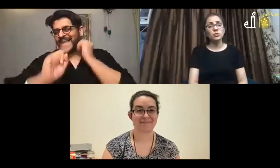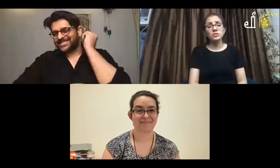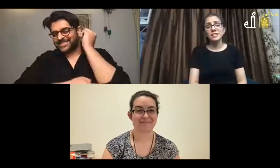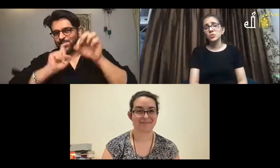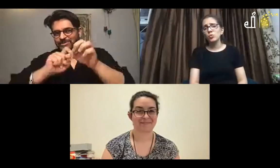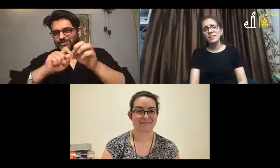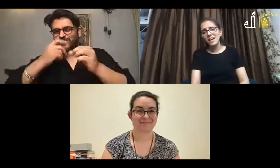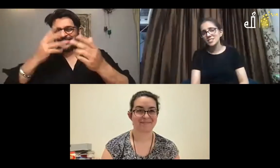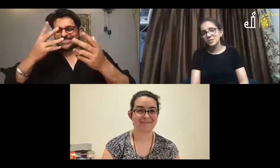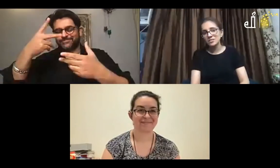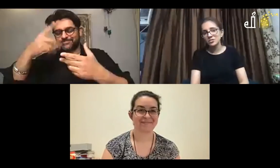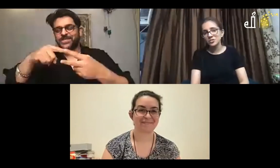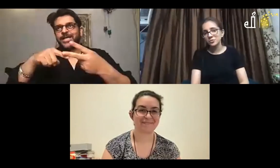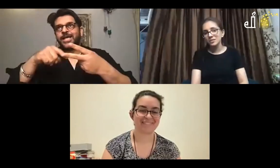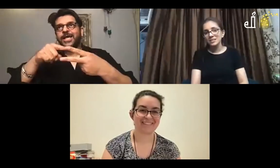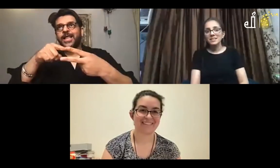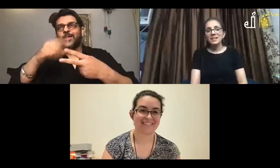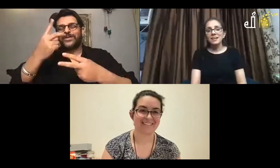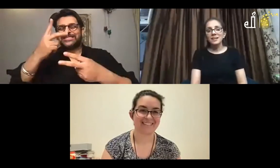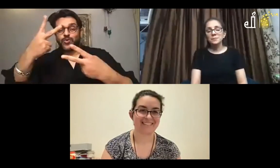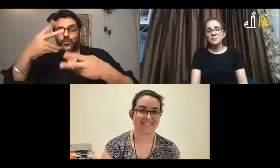Thank you. Thank you. One last question to you.